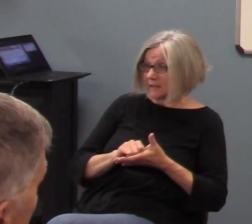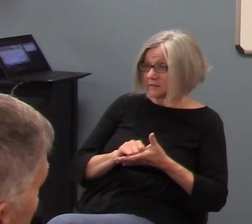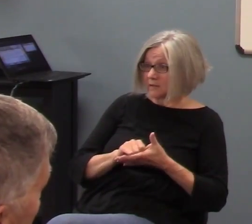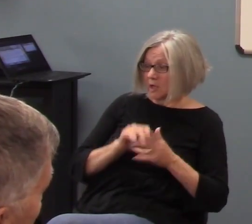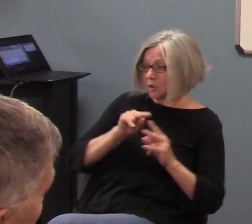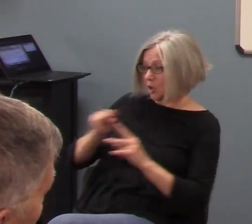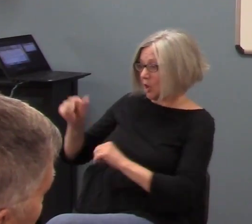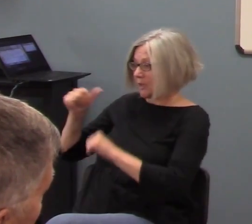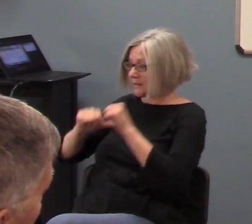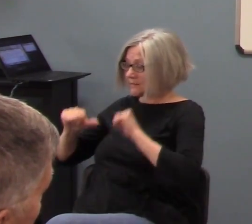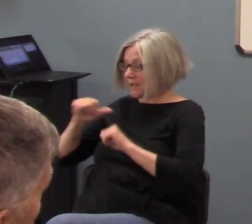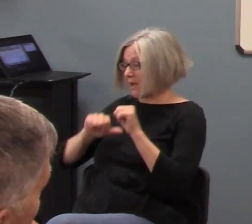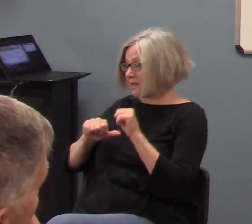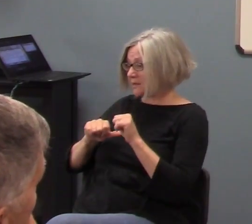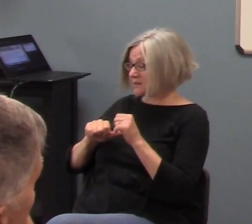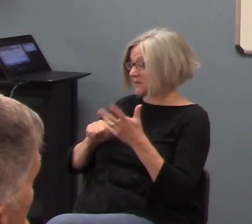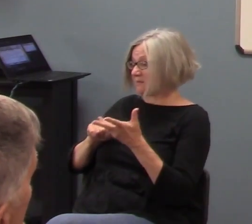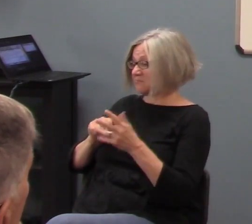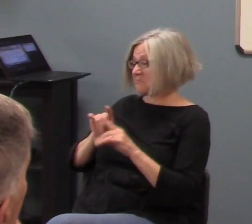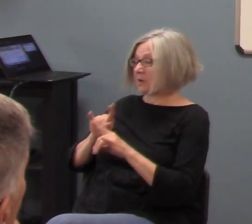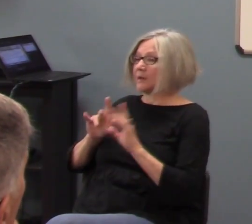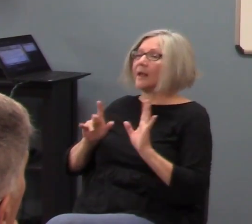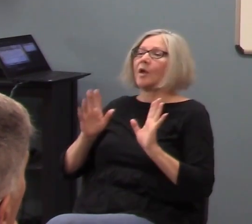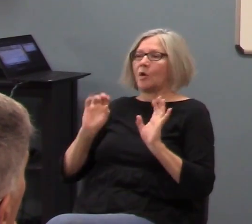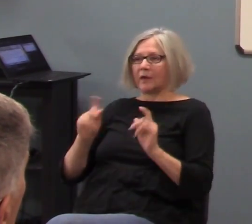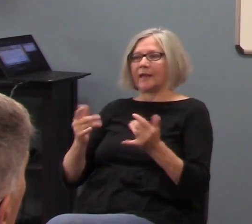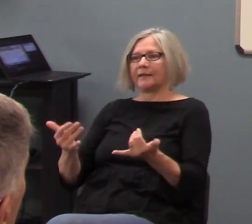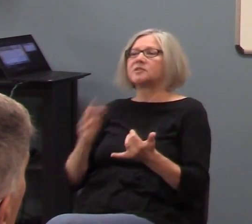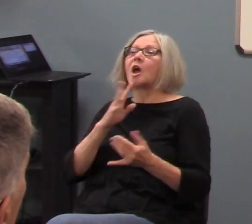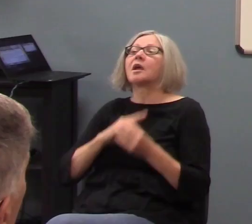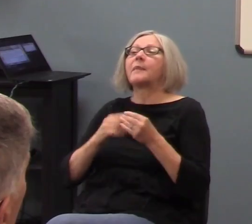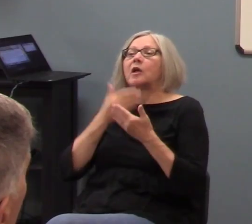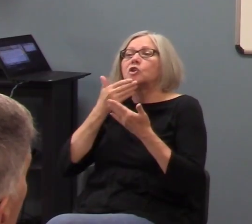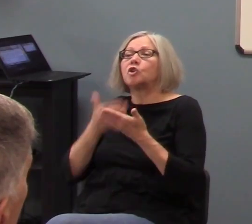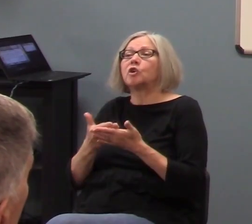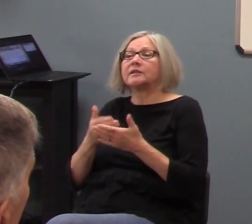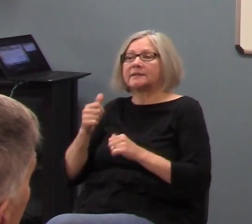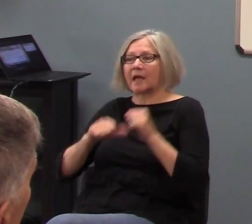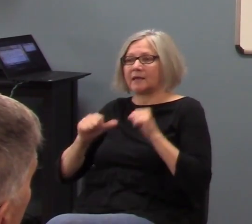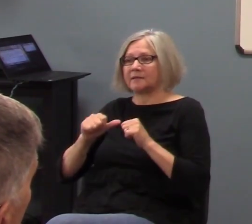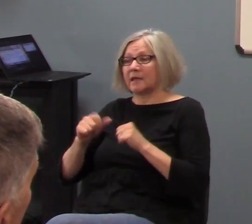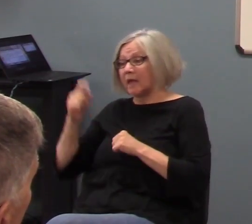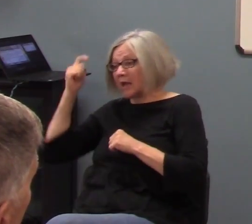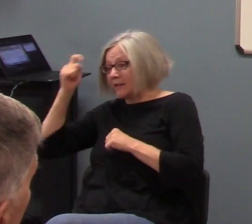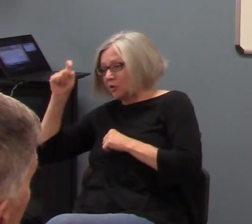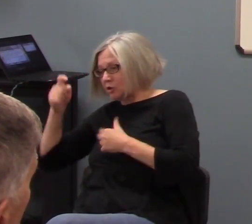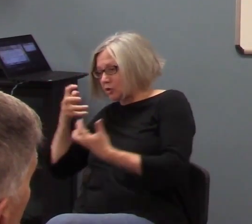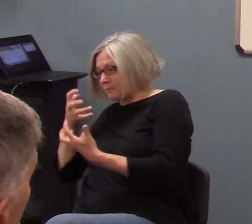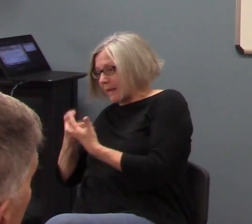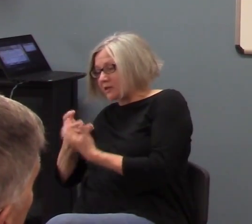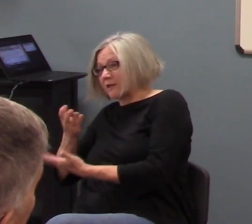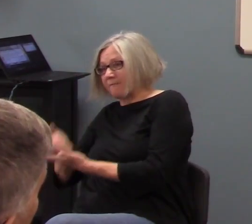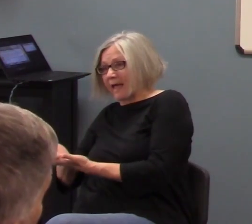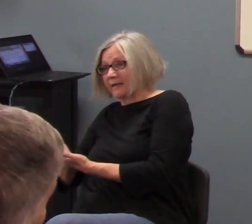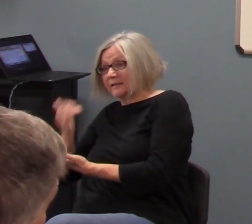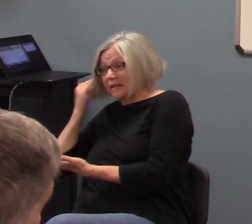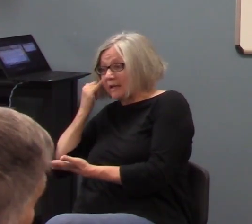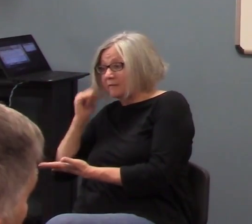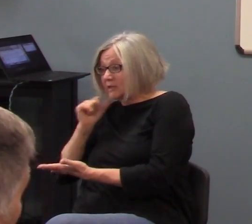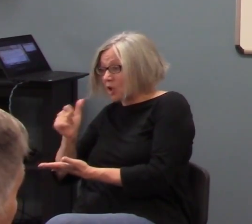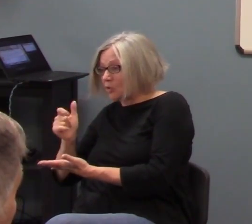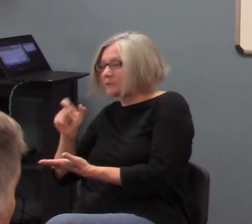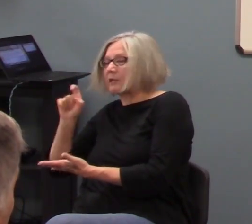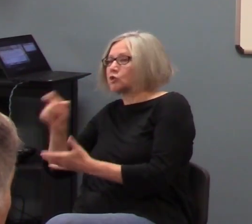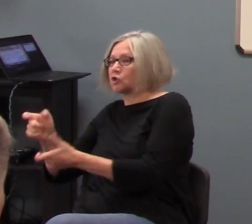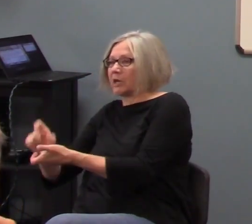does. We should try to. Okay? And let's think about what good science is. The theories should match existing facts. If they don't, they should change.